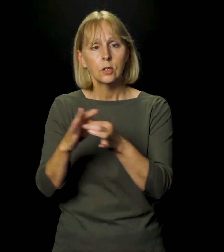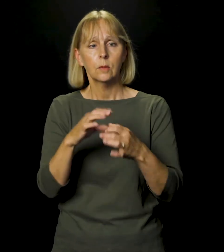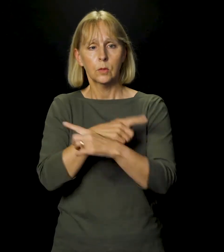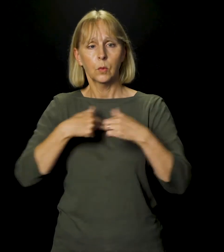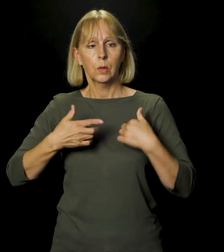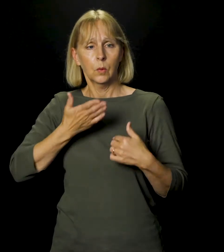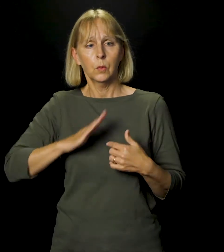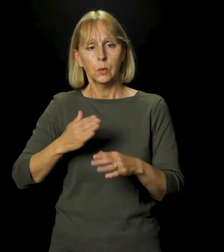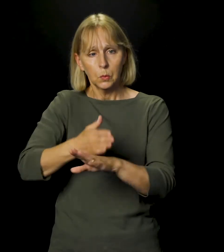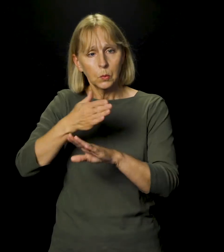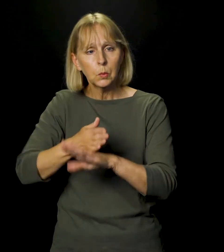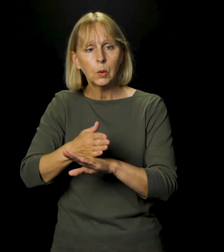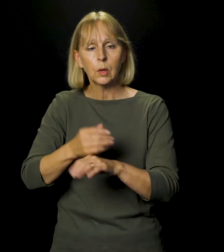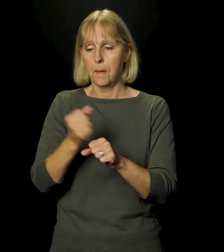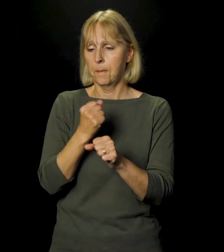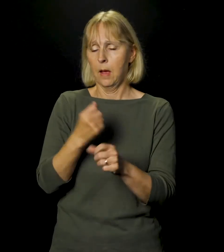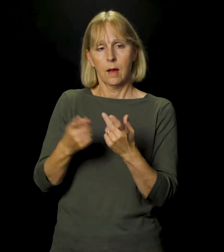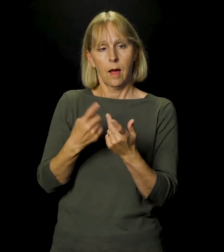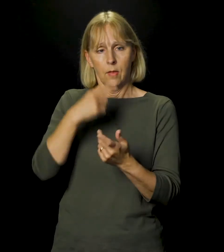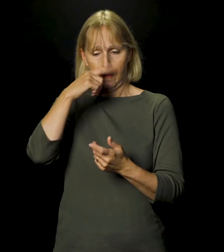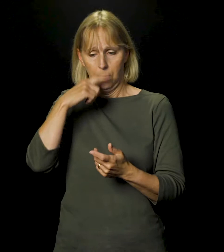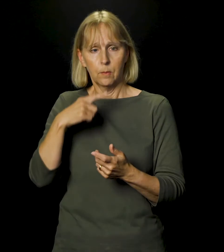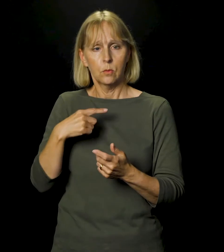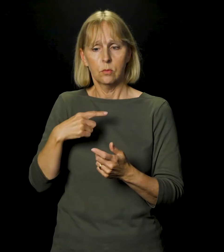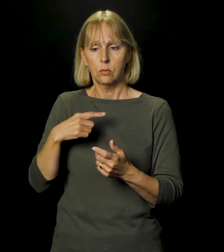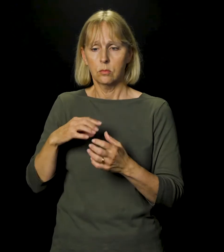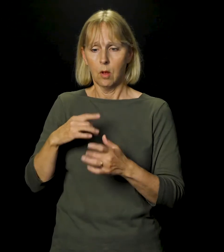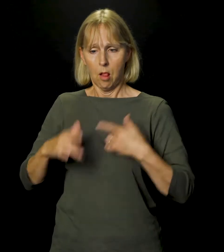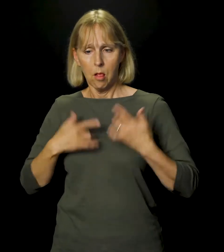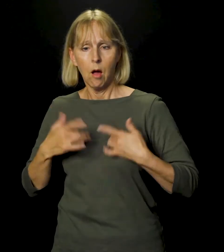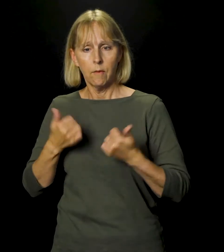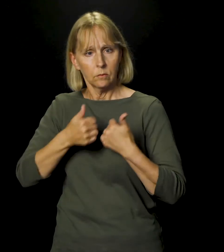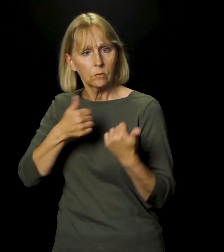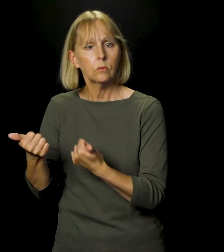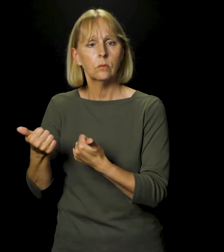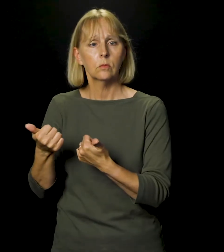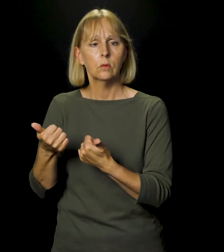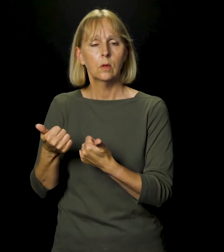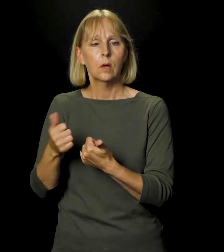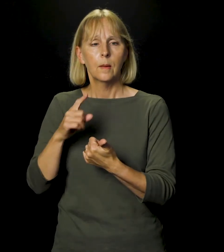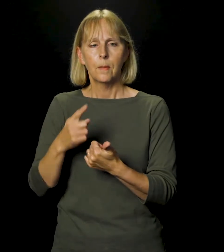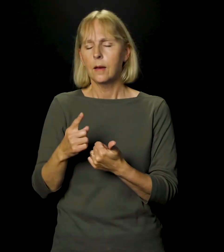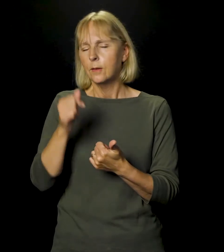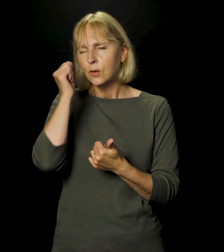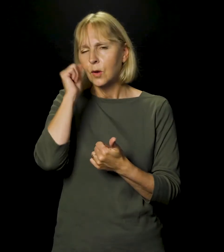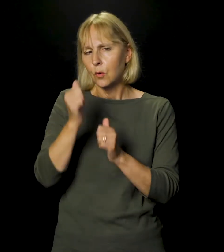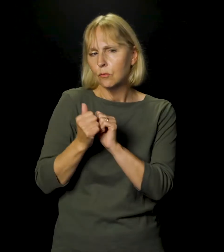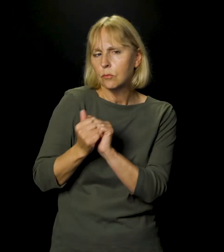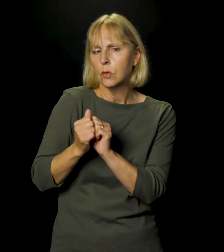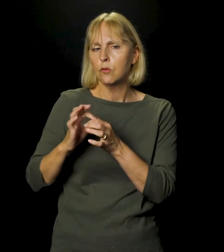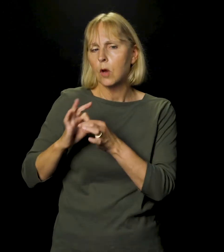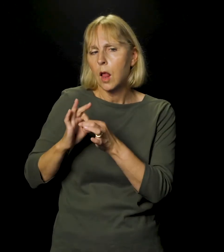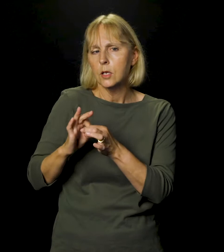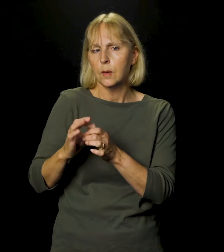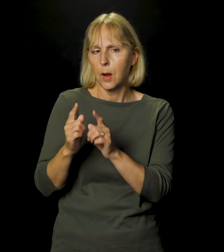make the lives of other people as enjoyable and fulfilling as possible. But in any close relationship, whether that be a good